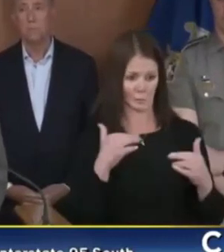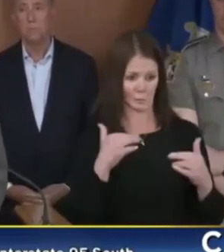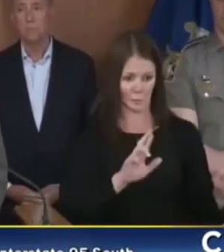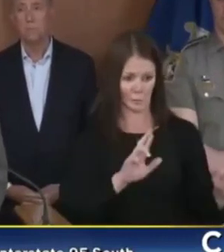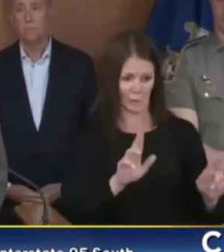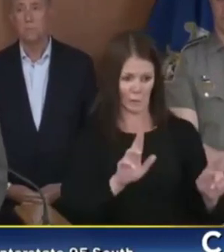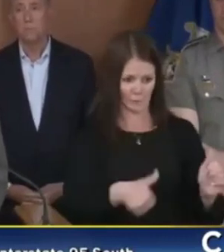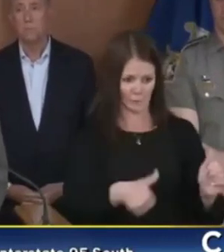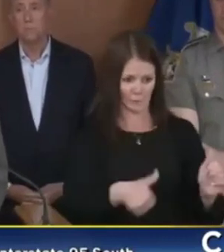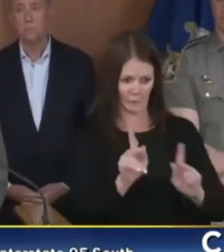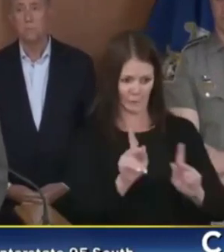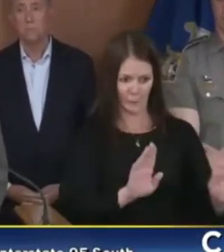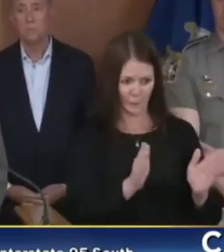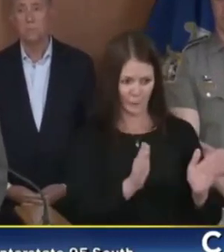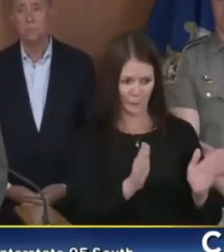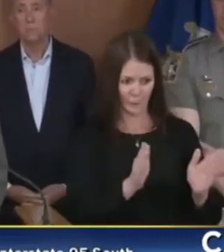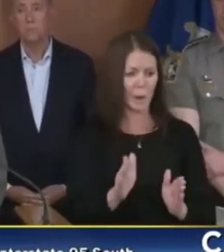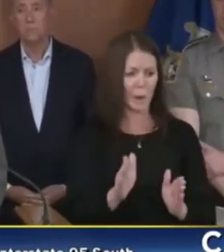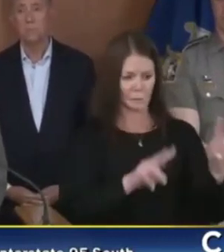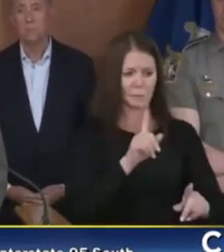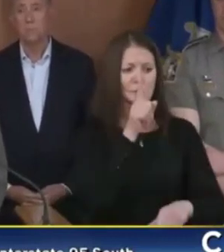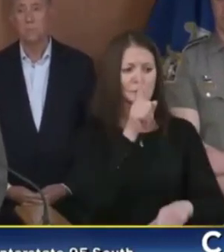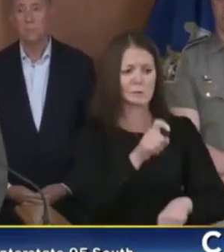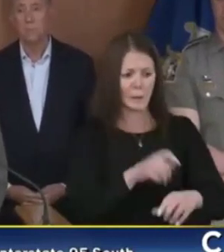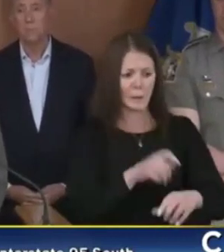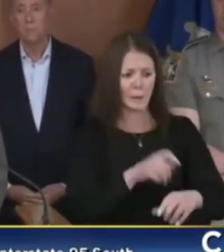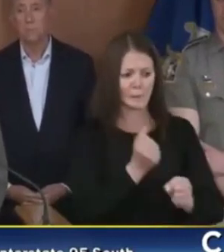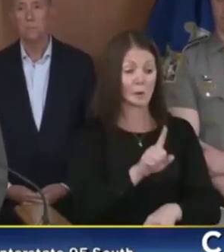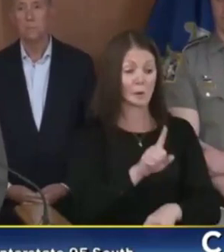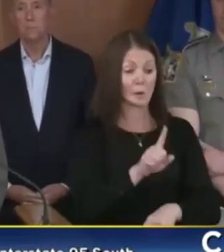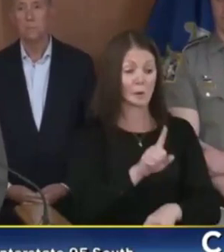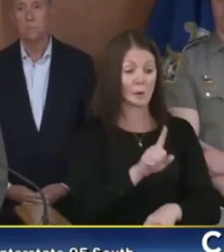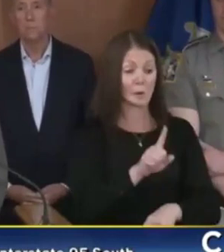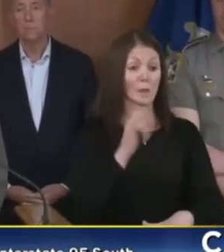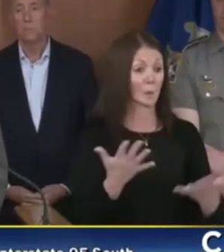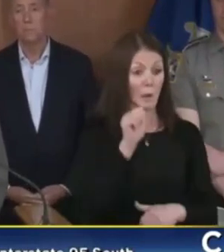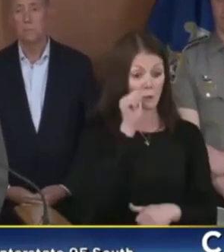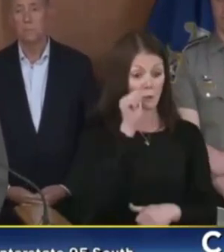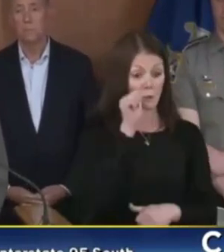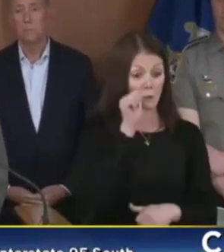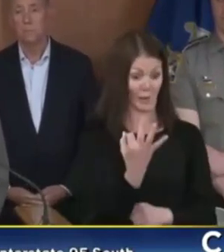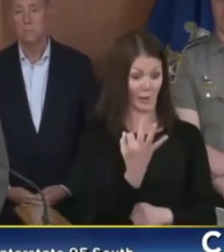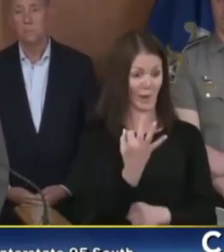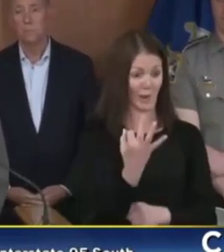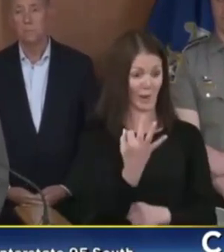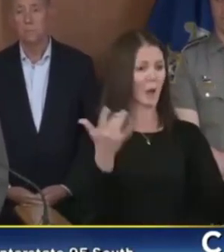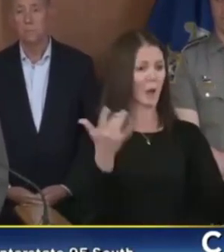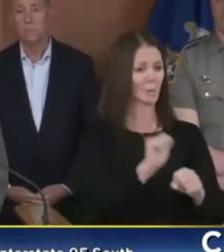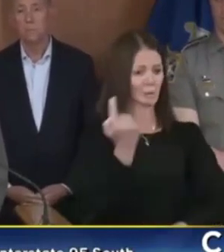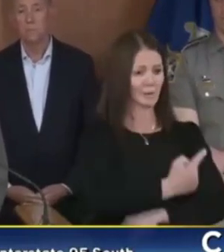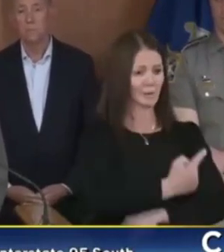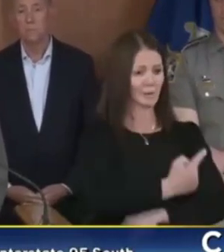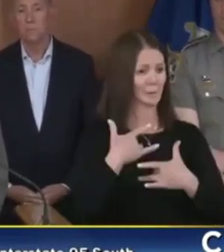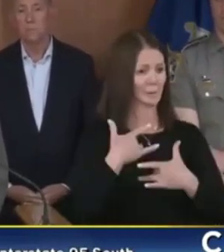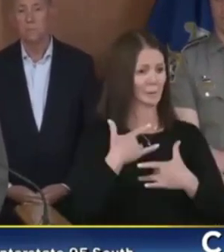real time. The good thing is tomorrow, Friday, is the lightest day of the work week for Metro North travel. So we don't expect any problems